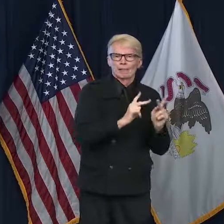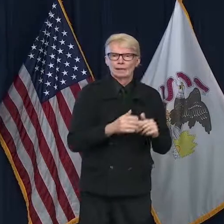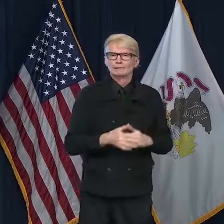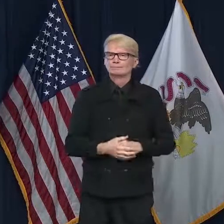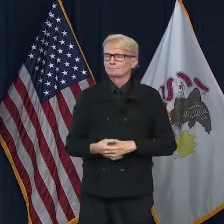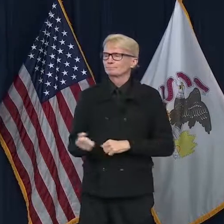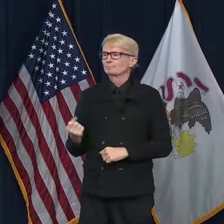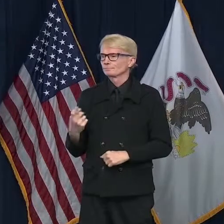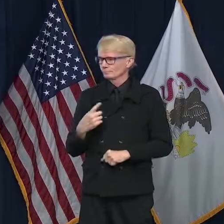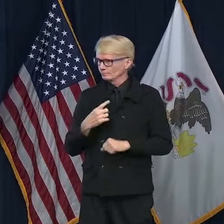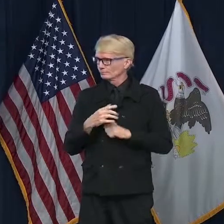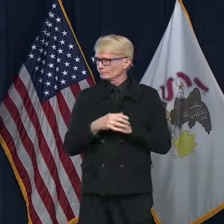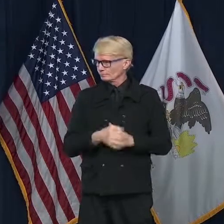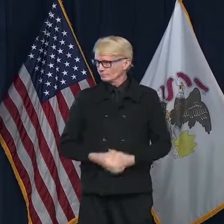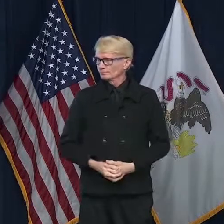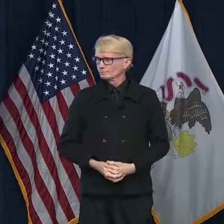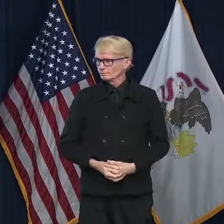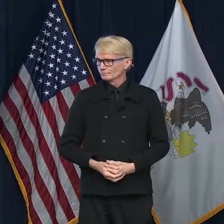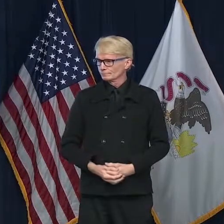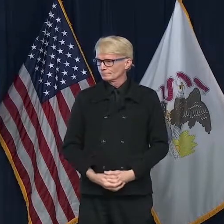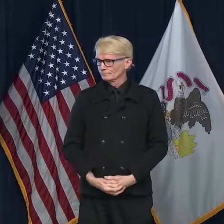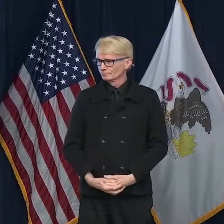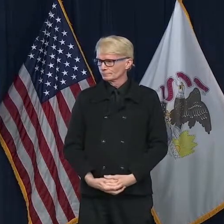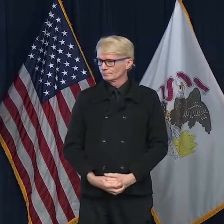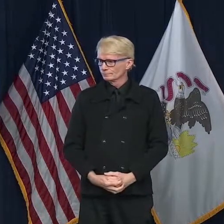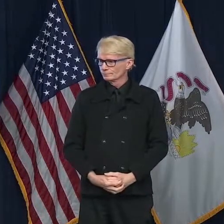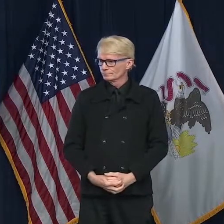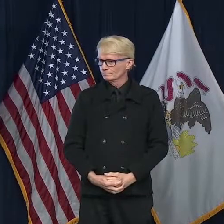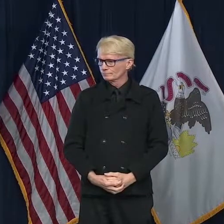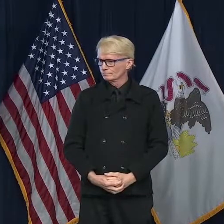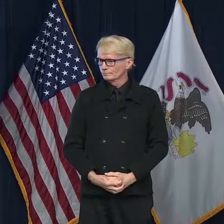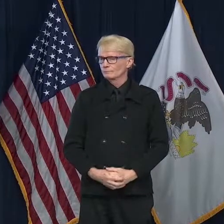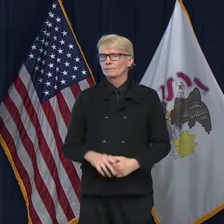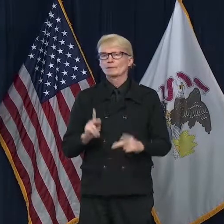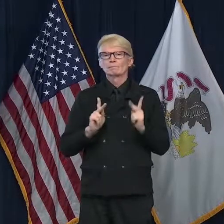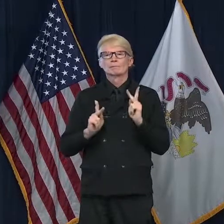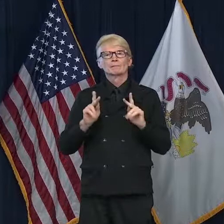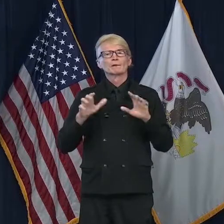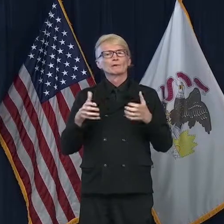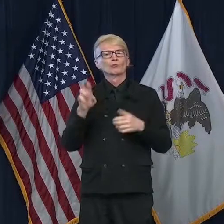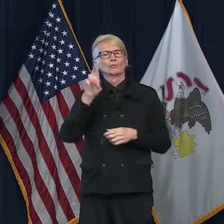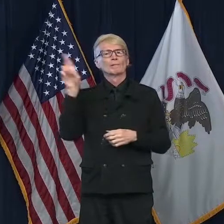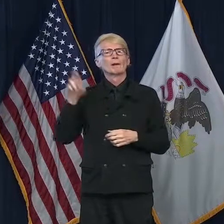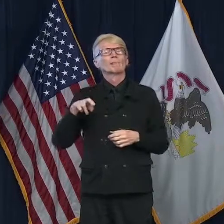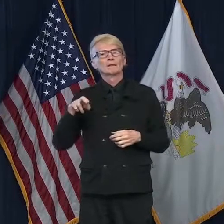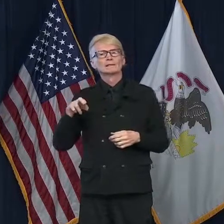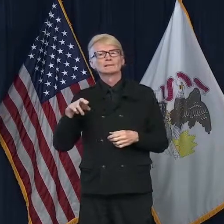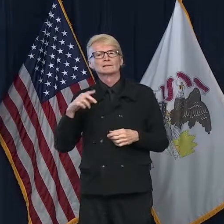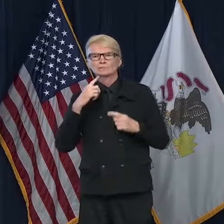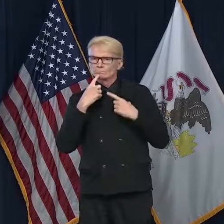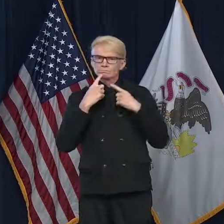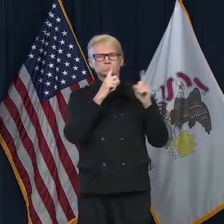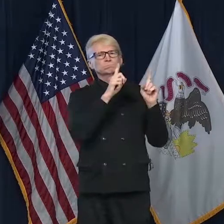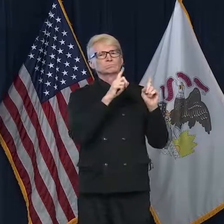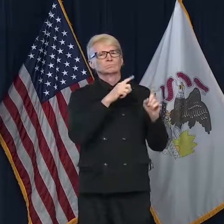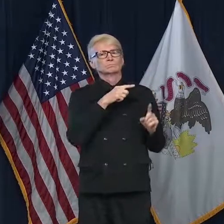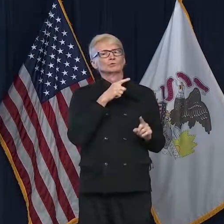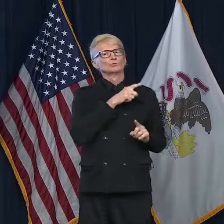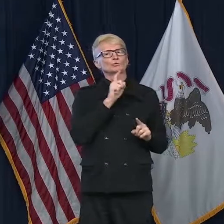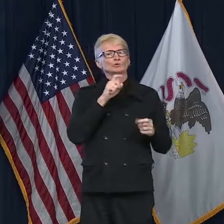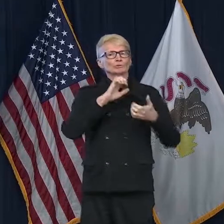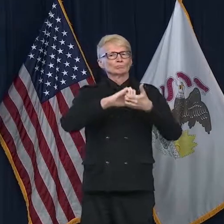Rachel Hinton at the Sun-Times is asking about the Republicans who held a press conference today calling for you to halt your push for